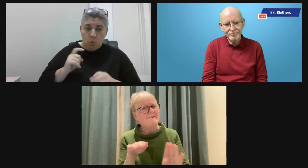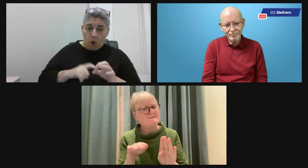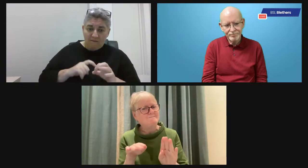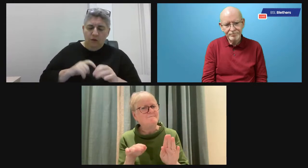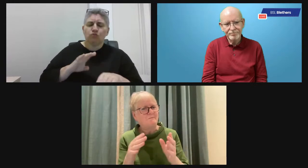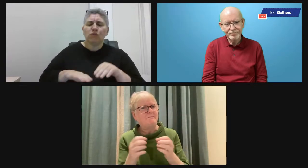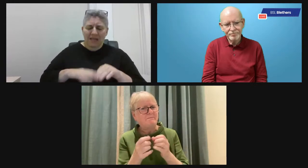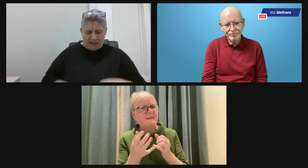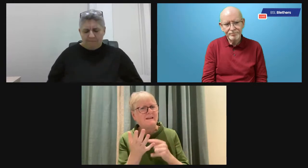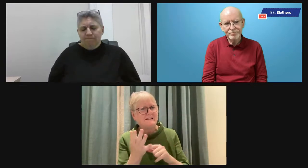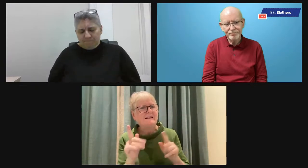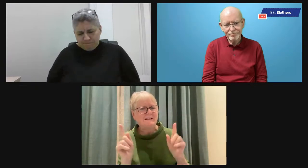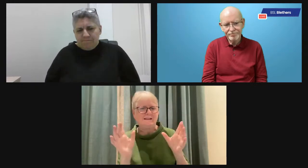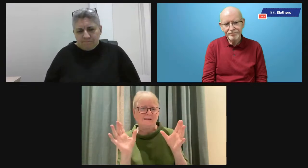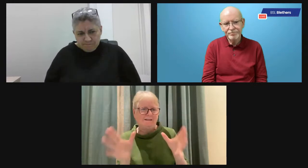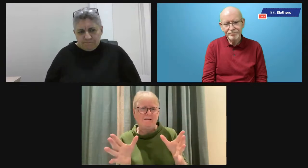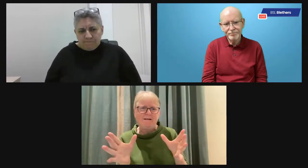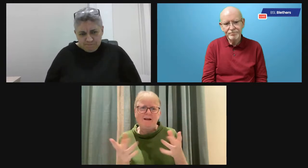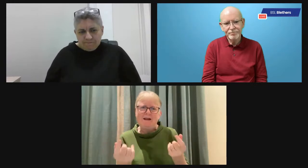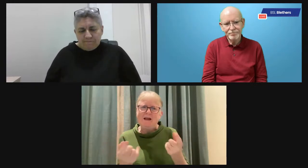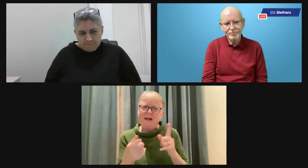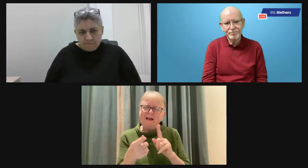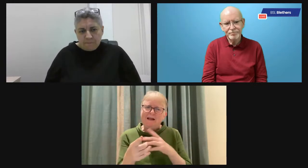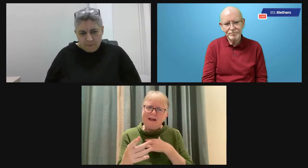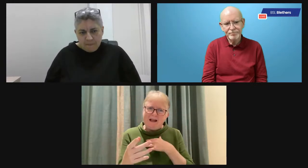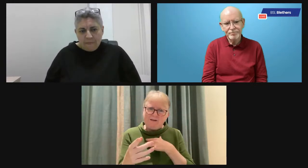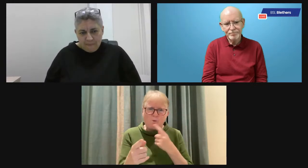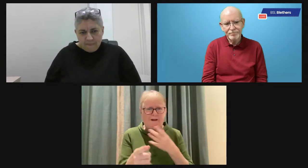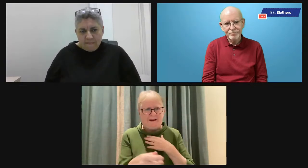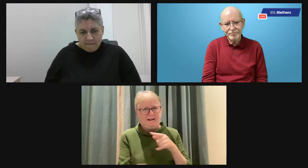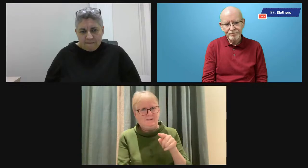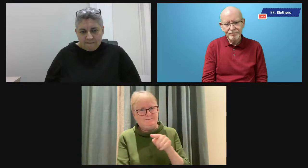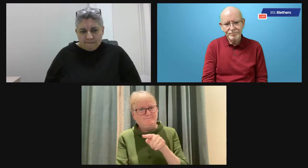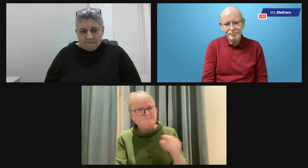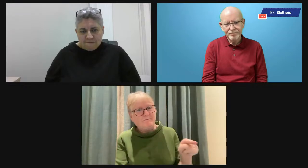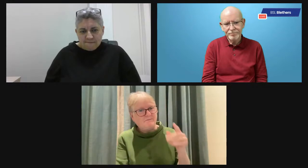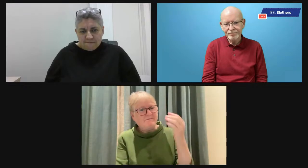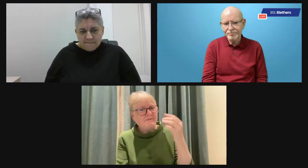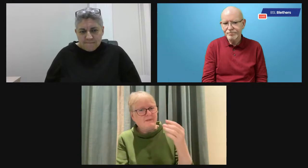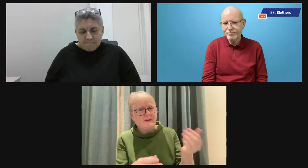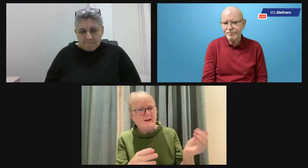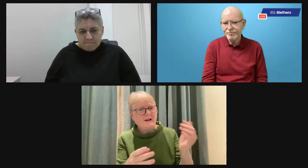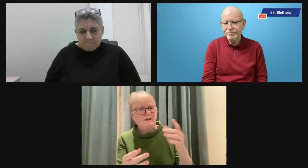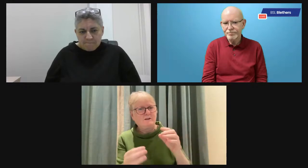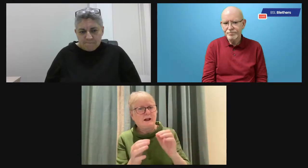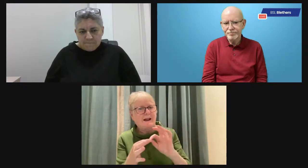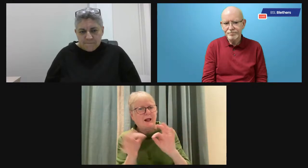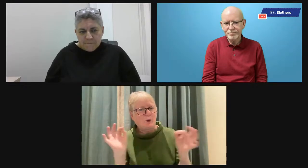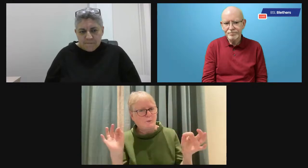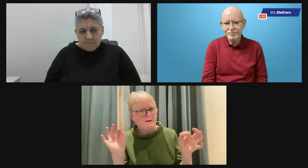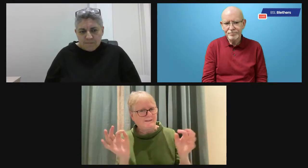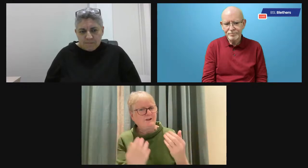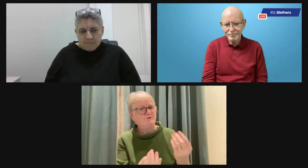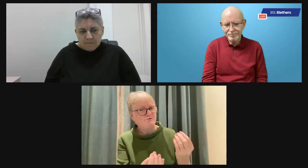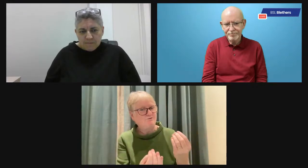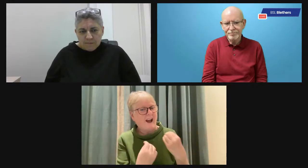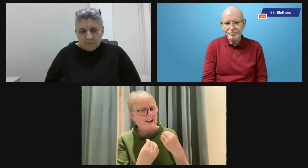funding for the teacher training? funding for teacher training in BSL.